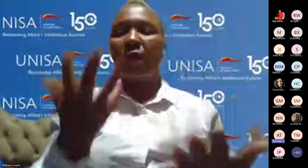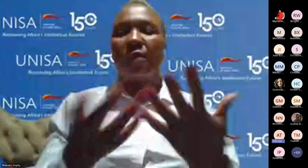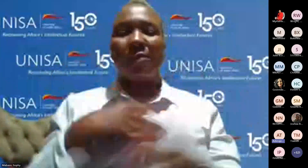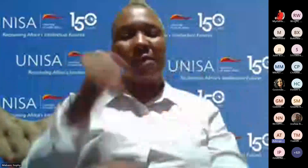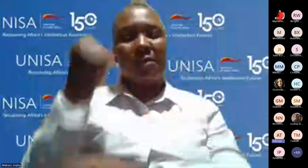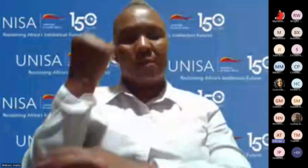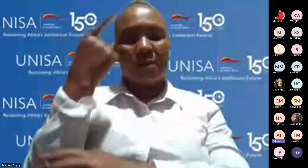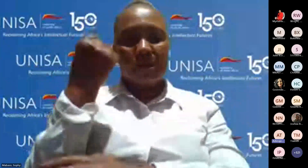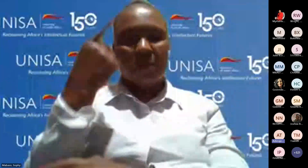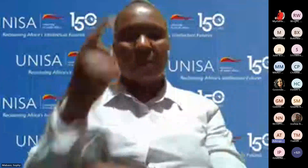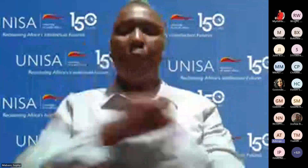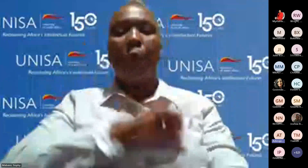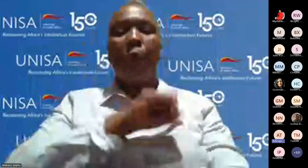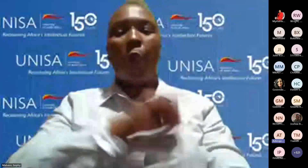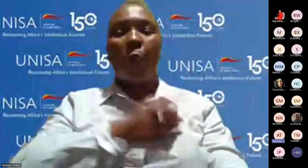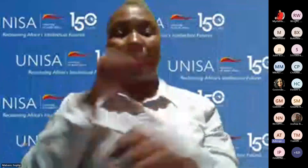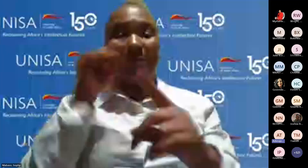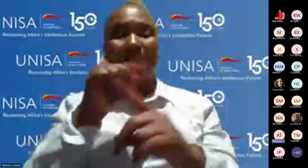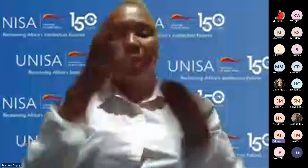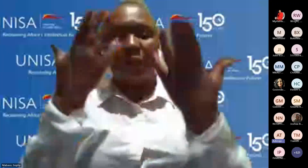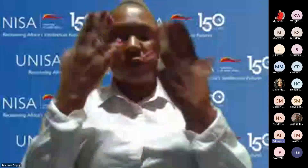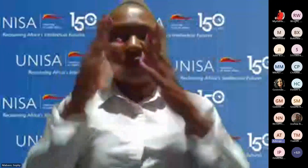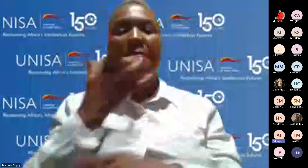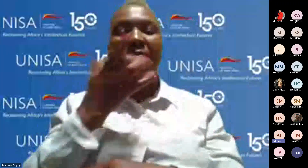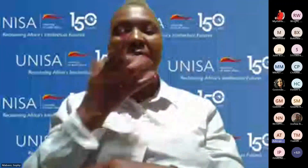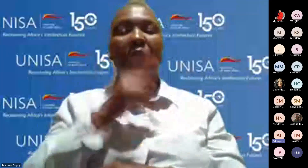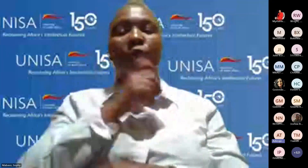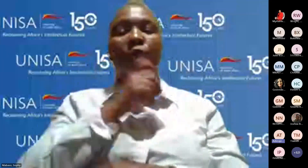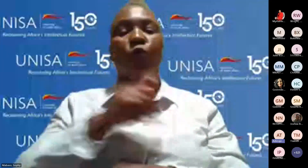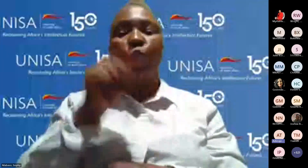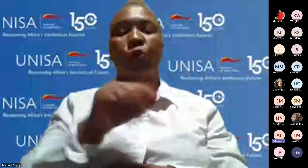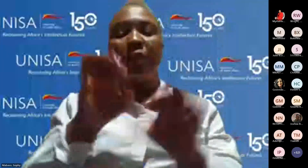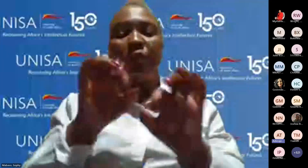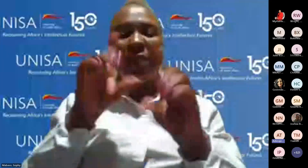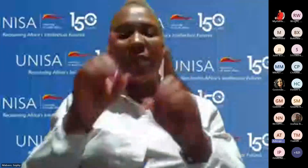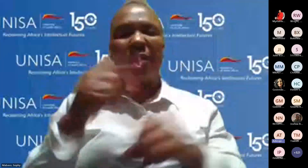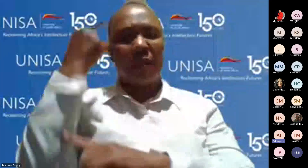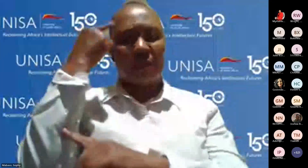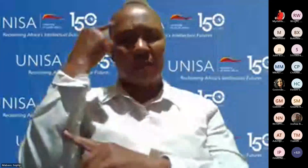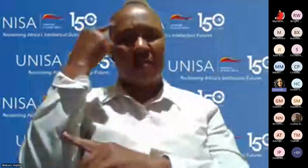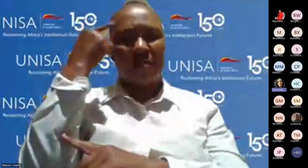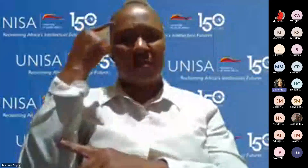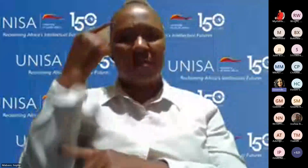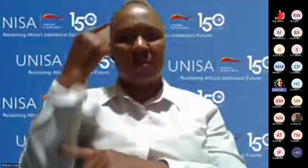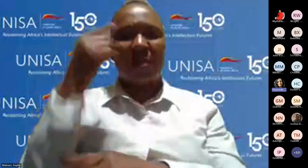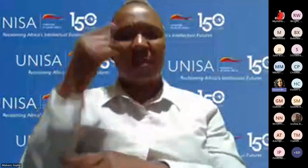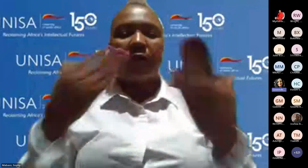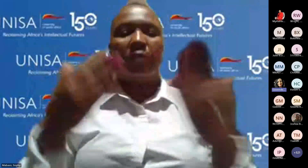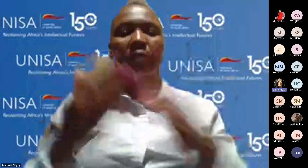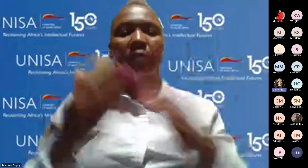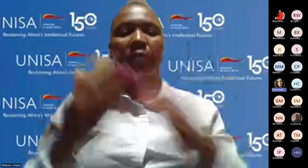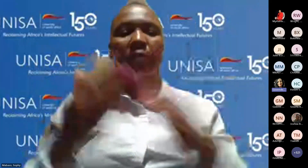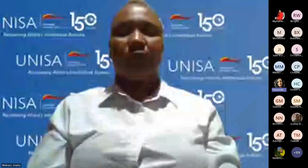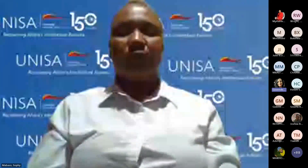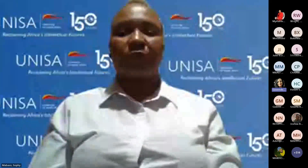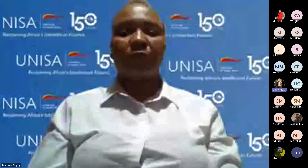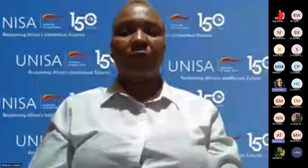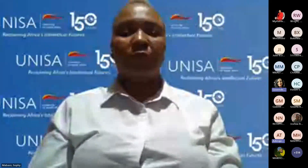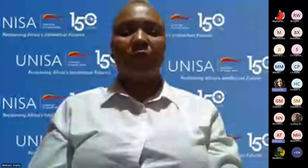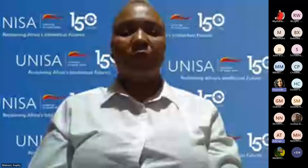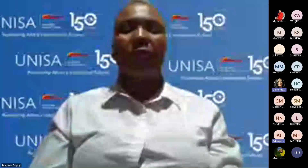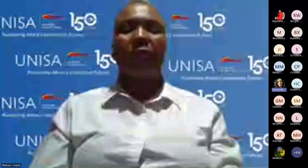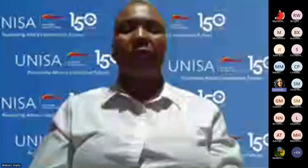understanding, and why she preferred to use educational guess. Thank you. Okay.